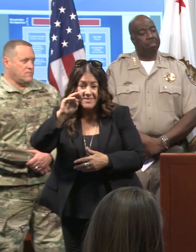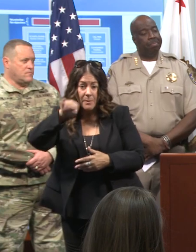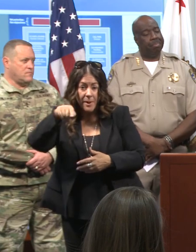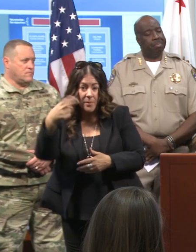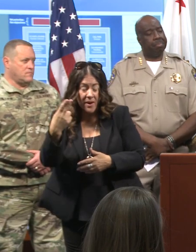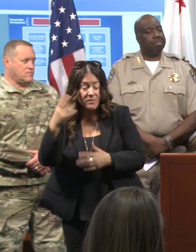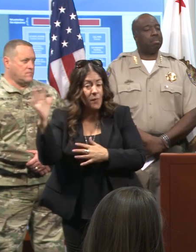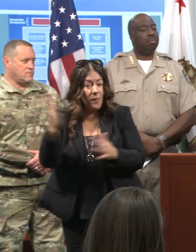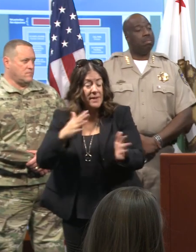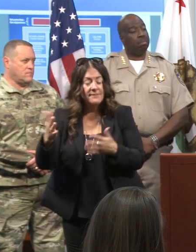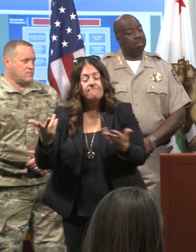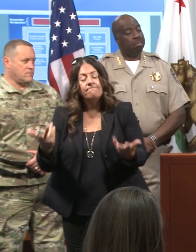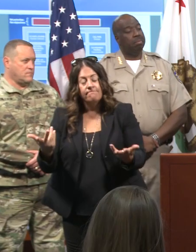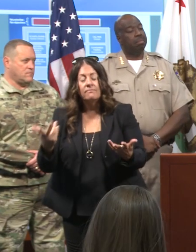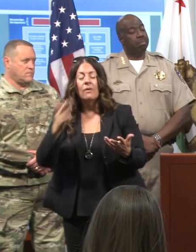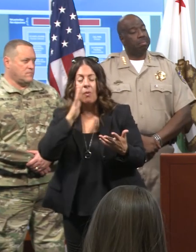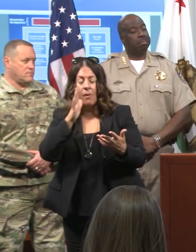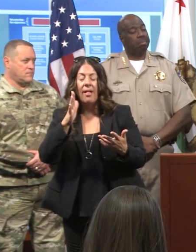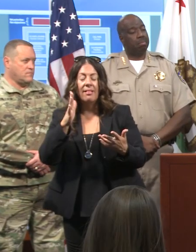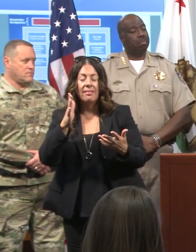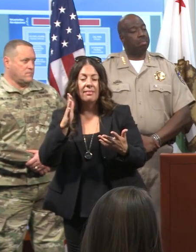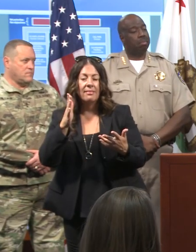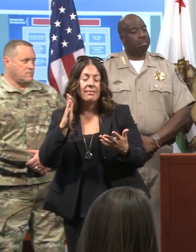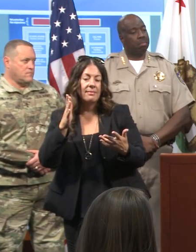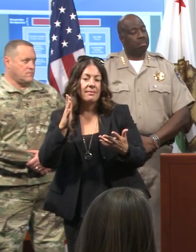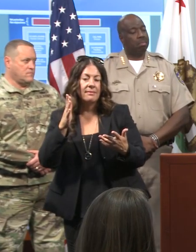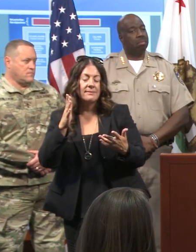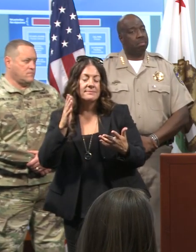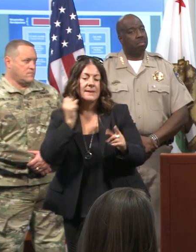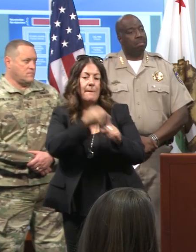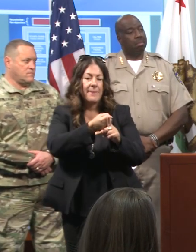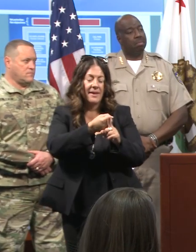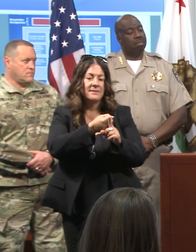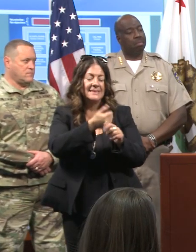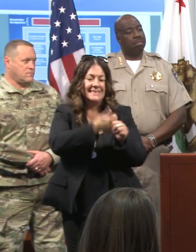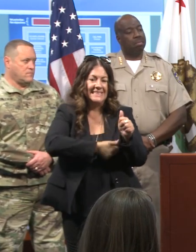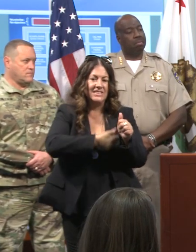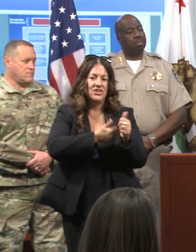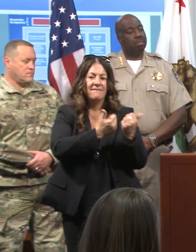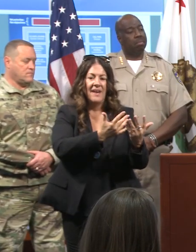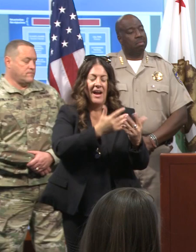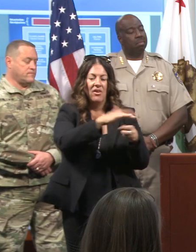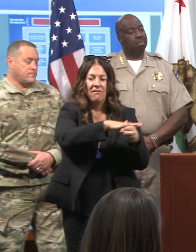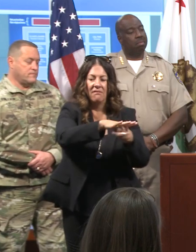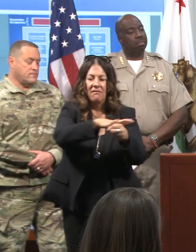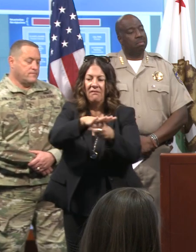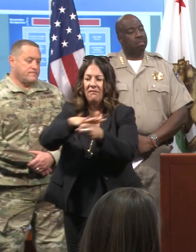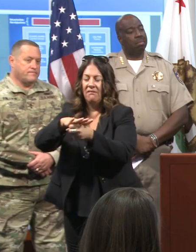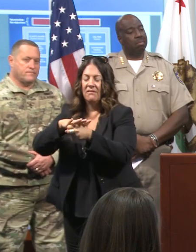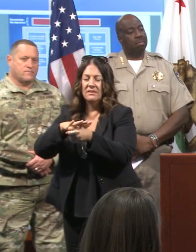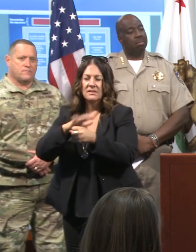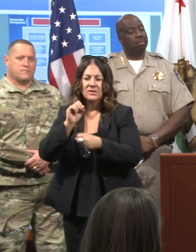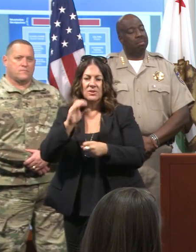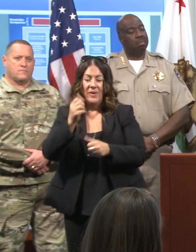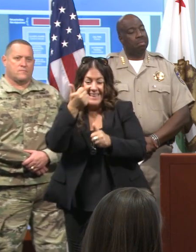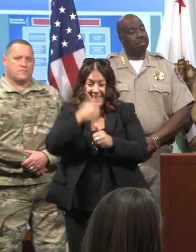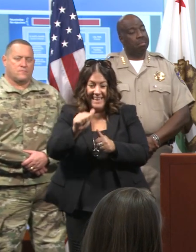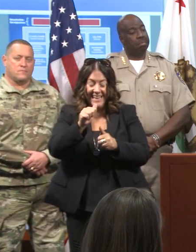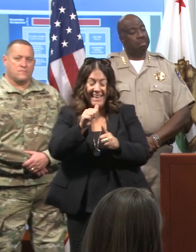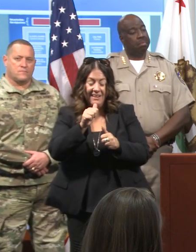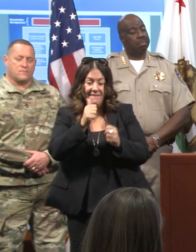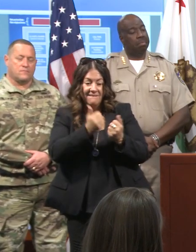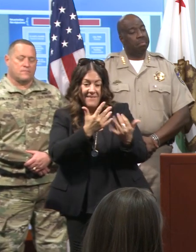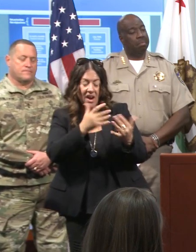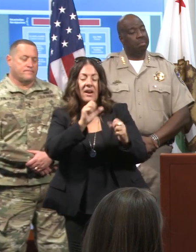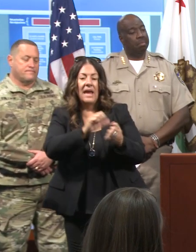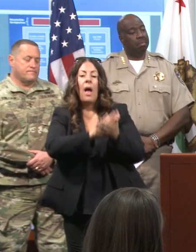winds bearing down on areas. So every fire that starts has just a significant potential to grow into